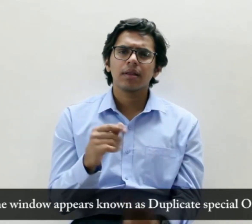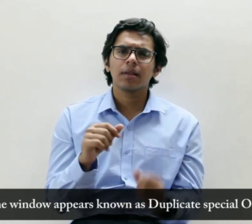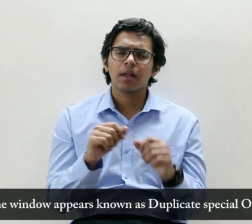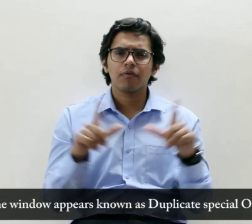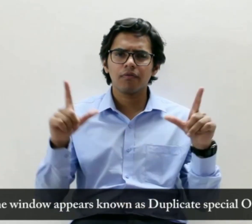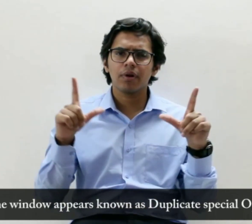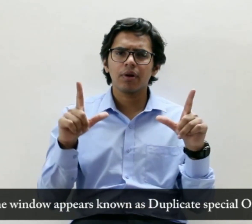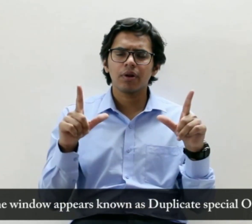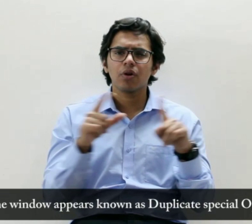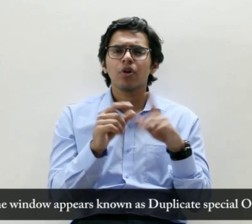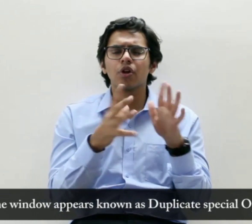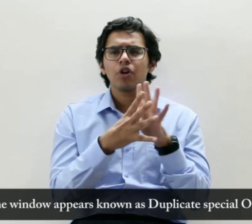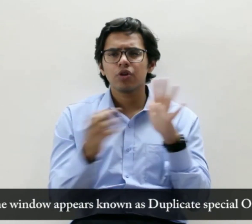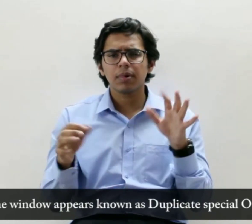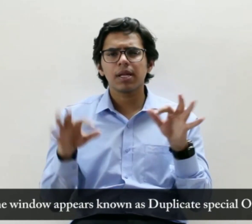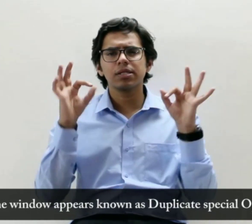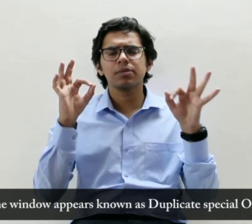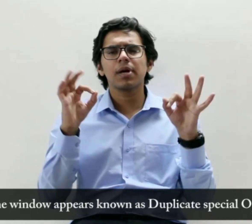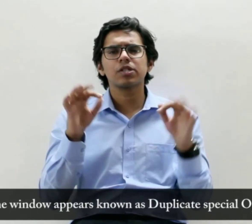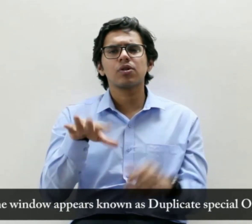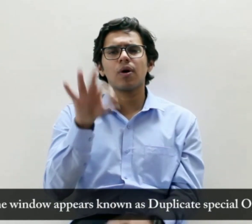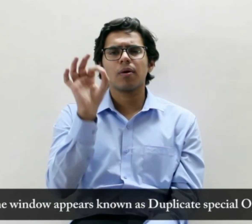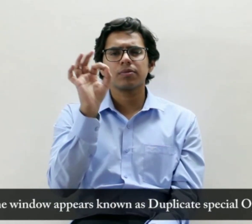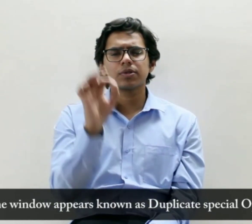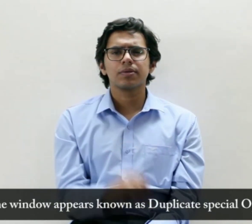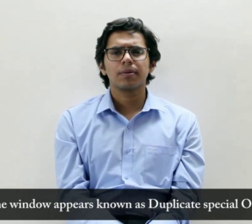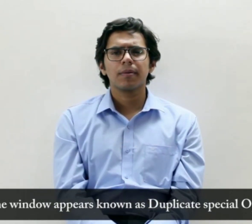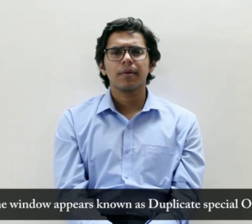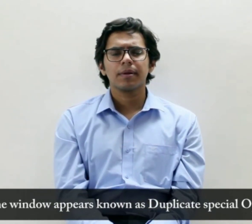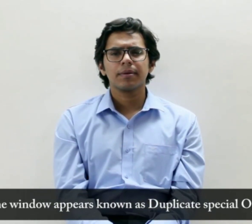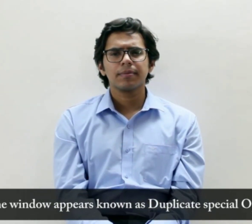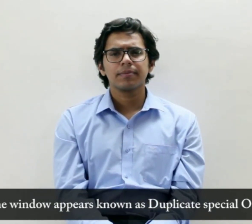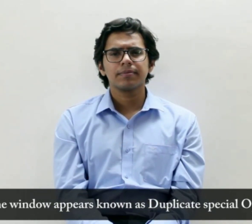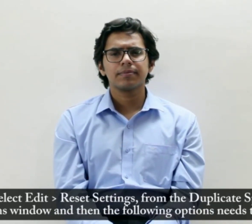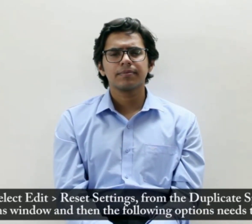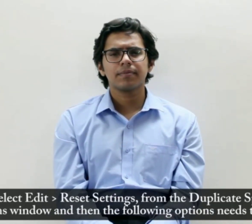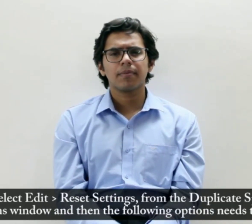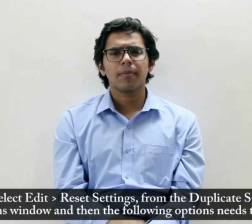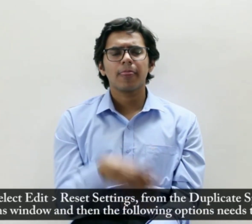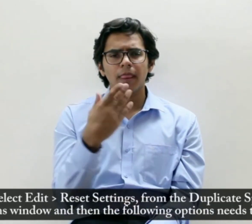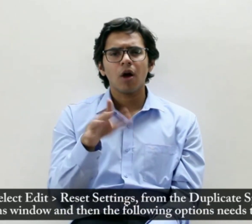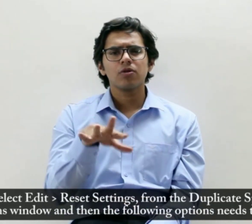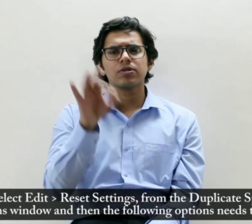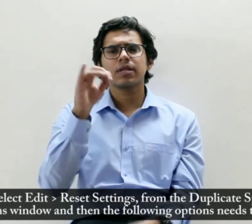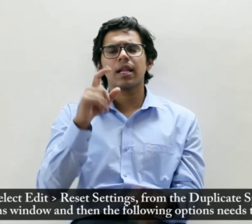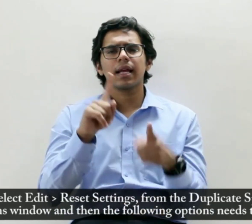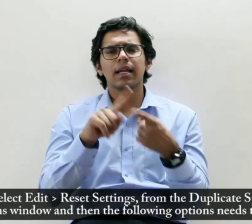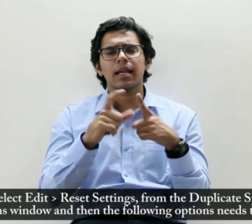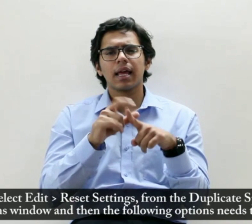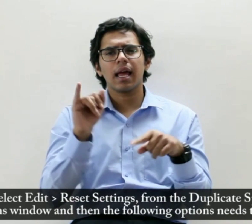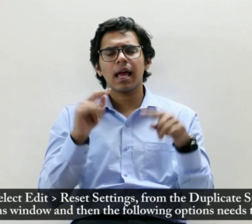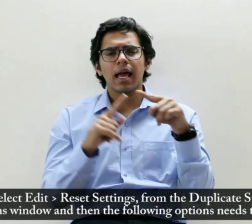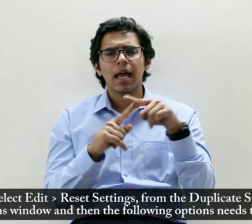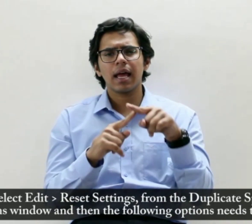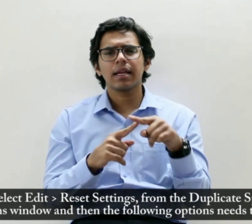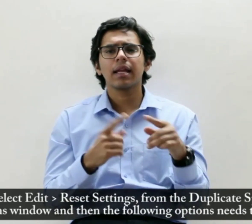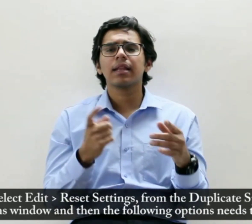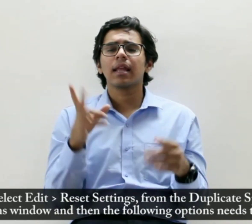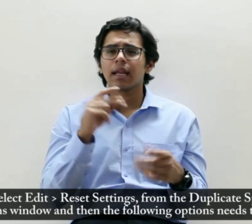Then the window appears known as Duplicate Special Options. Now select Edit, Reset